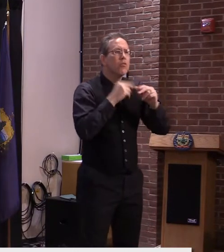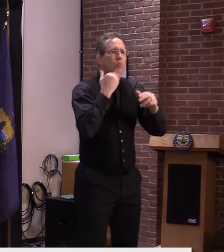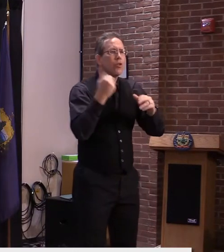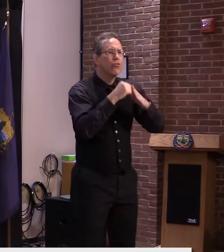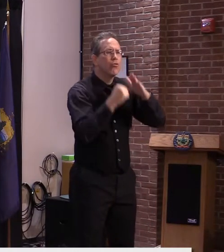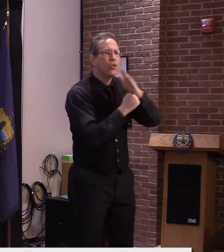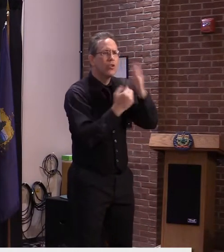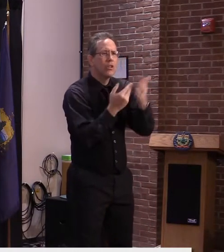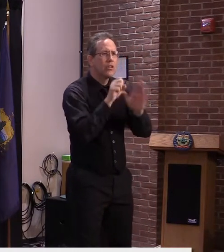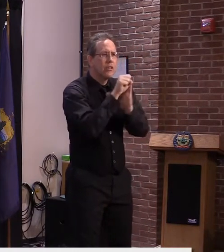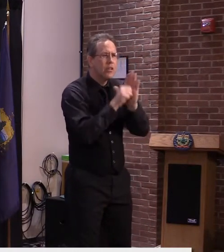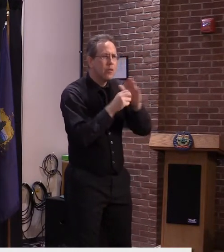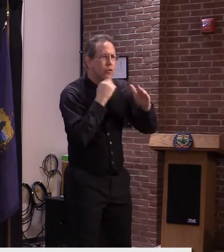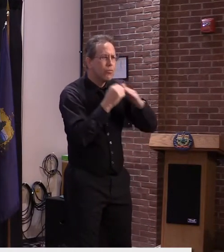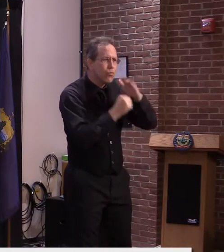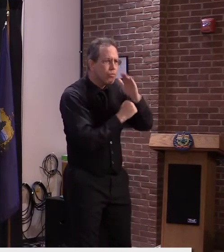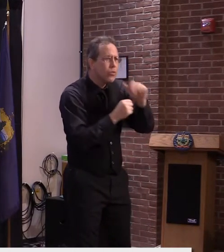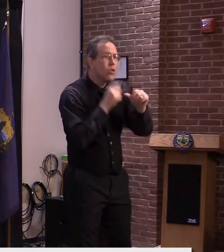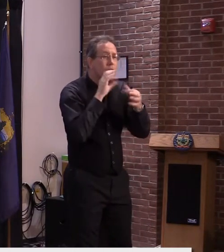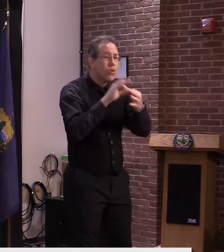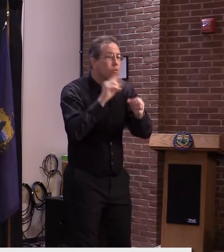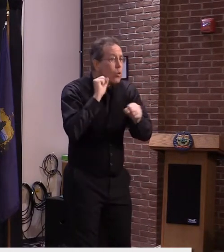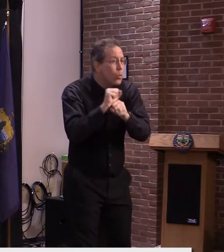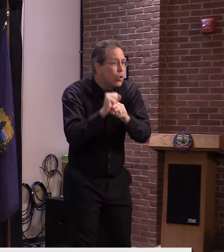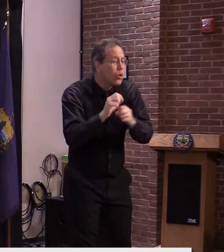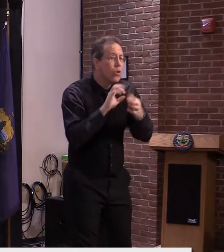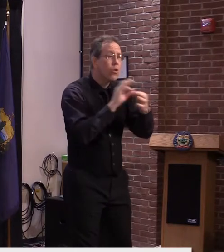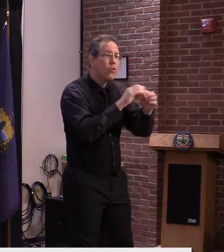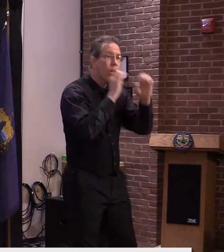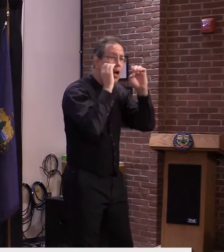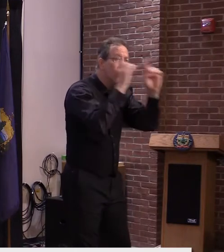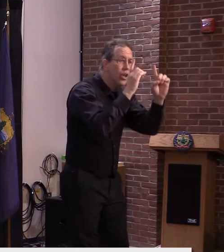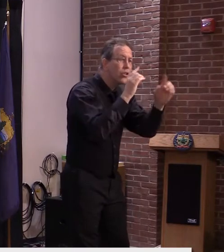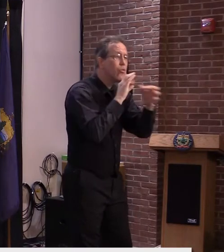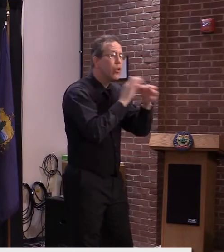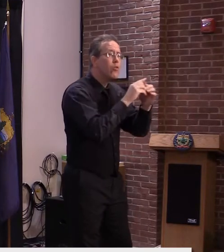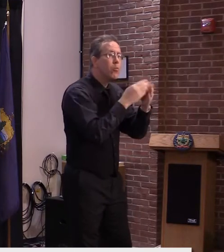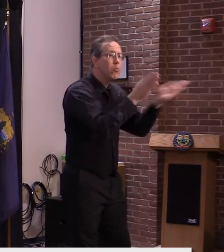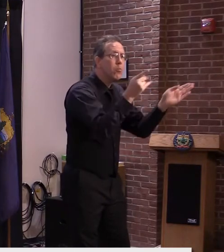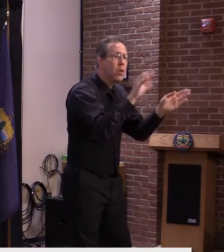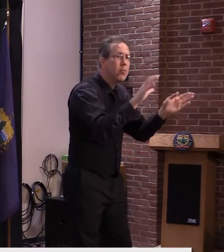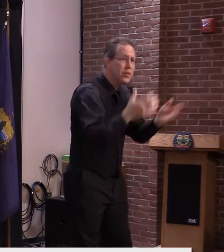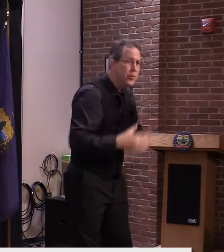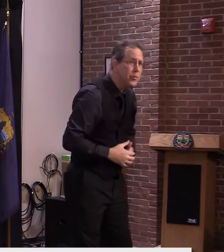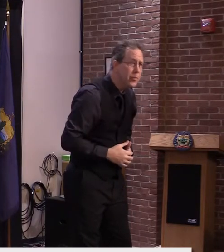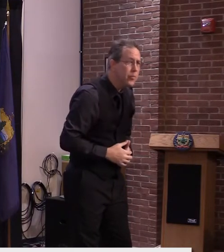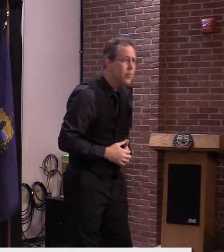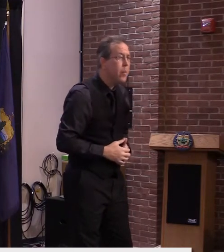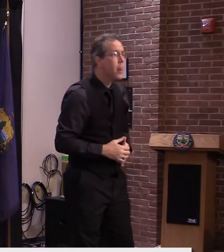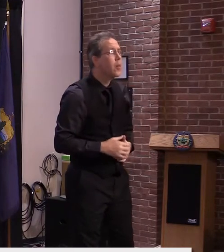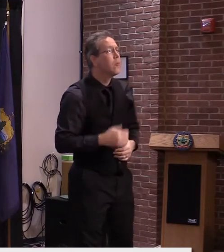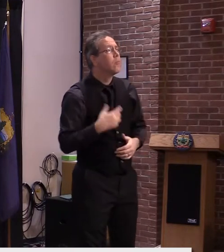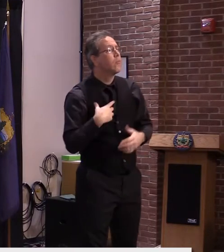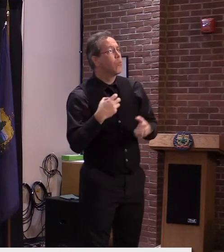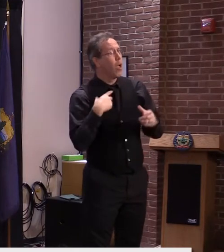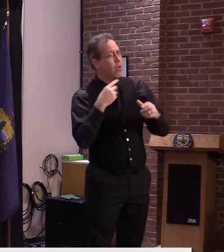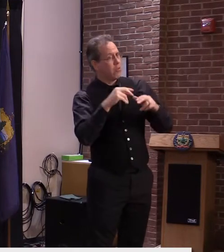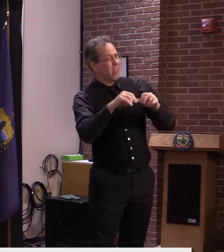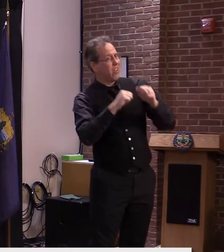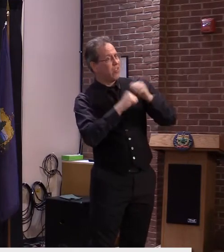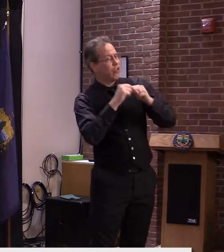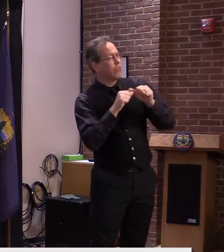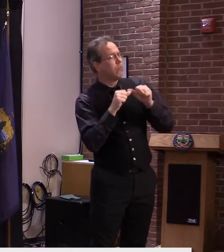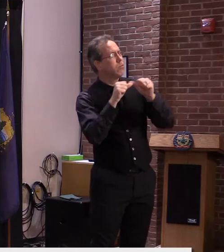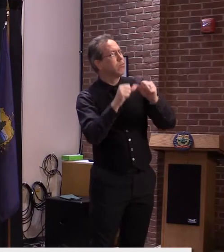in work, education, and health monitoring, infrastructure that will last and that will pay dividends beyond the pandemic.